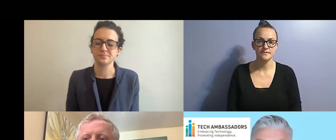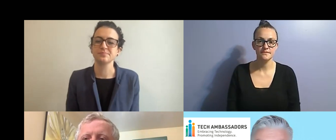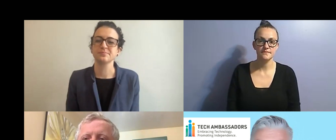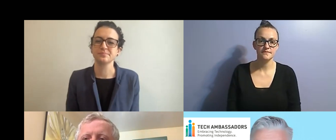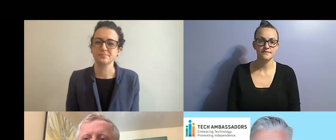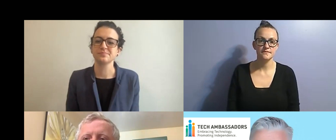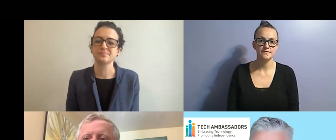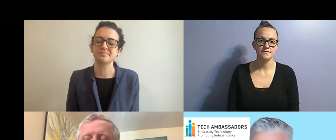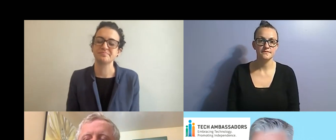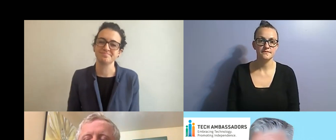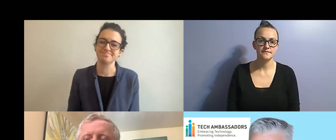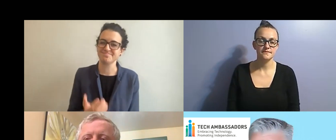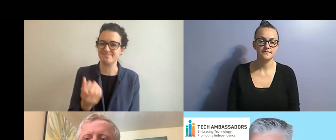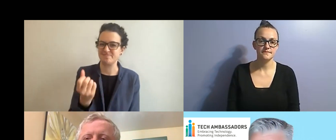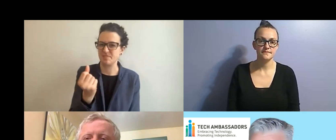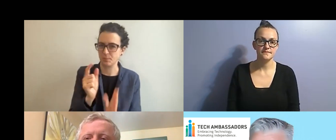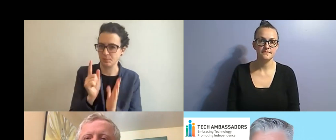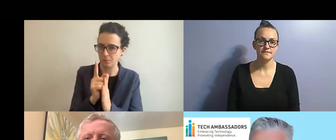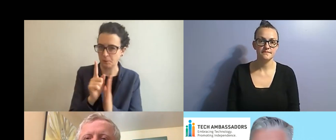If I can get that started.